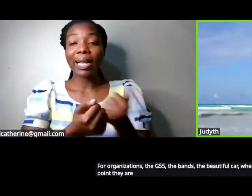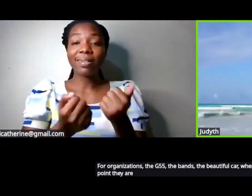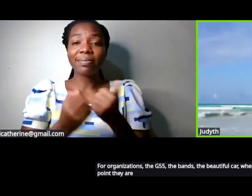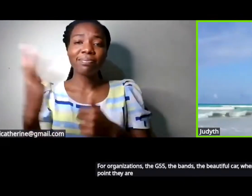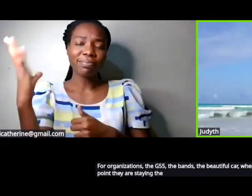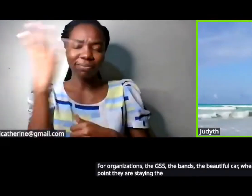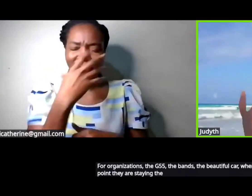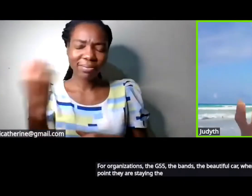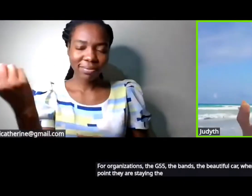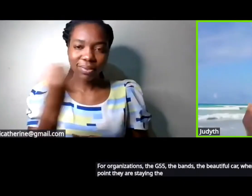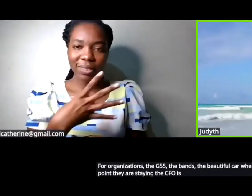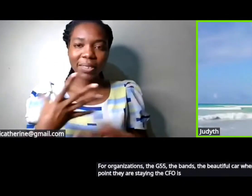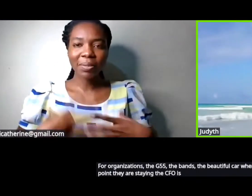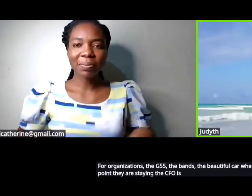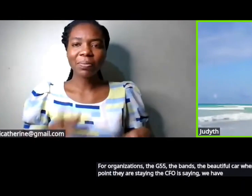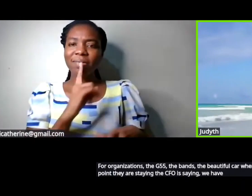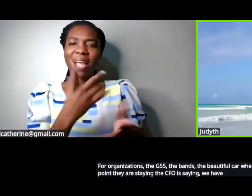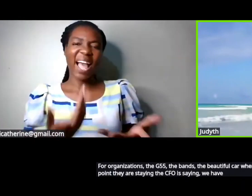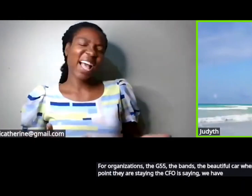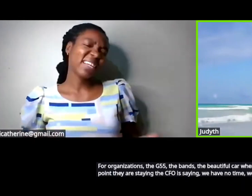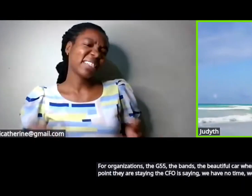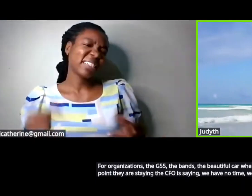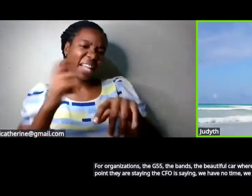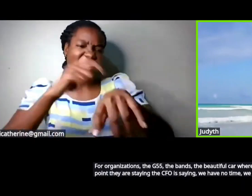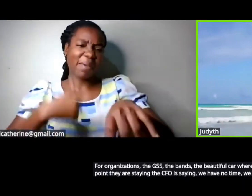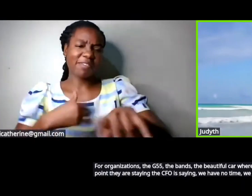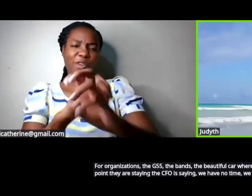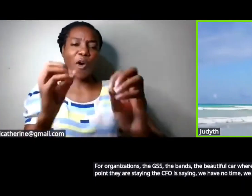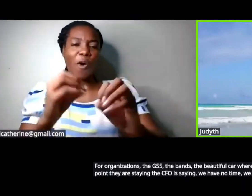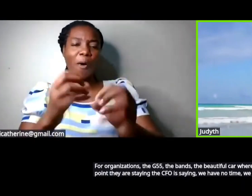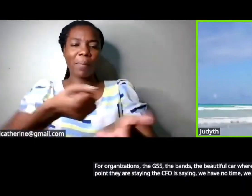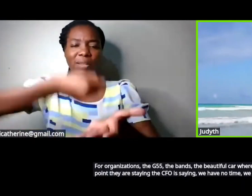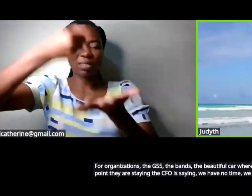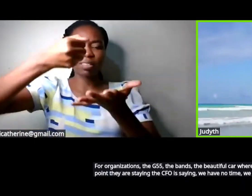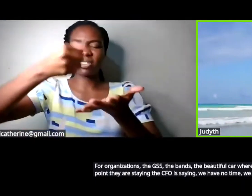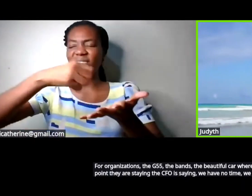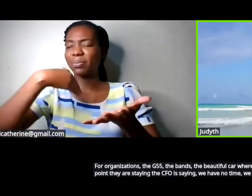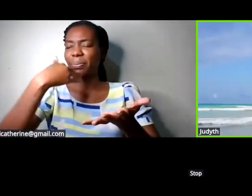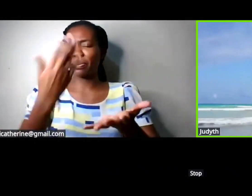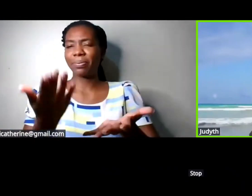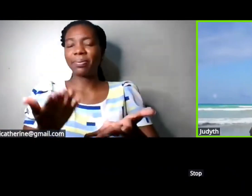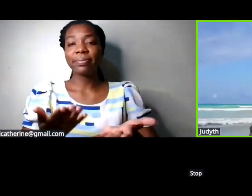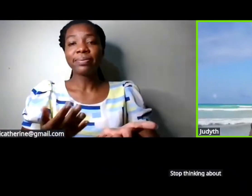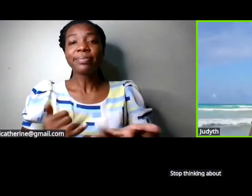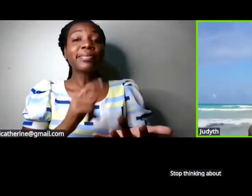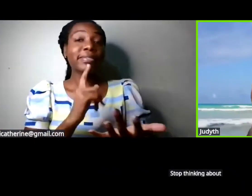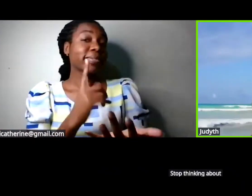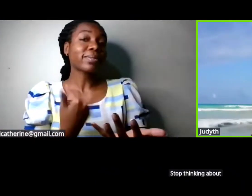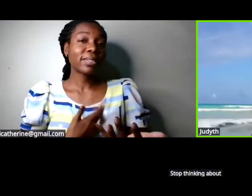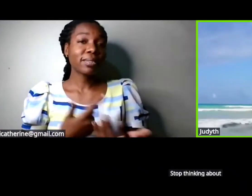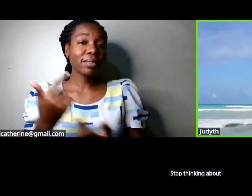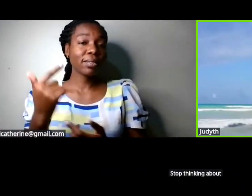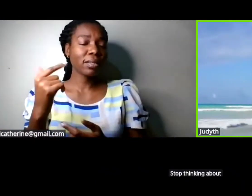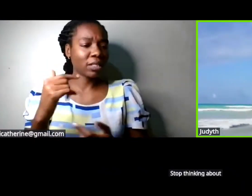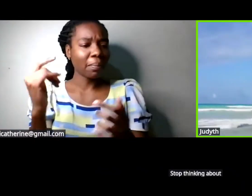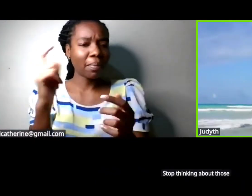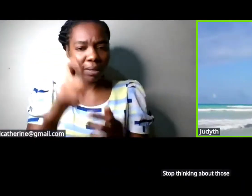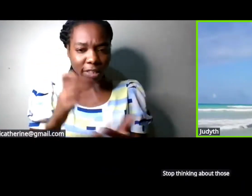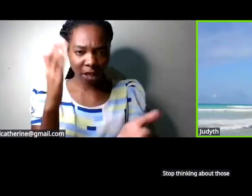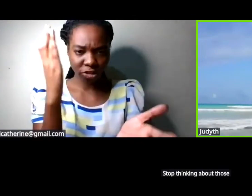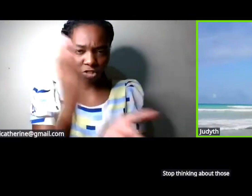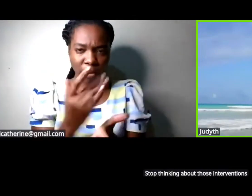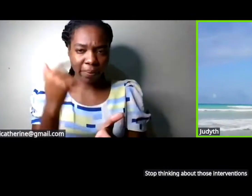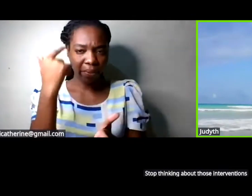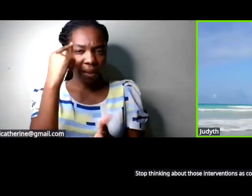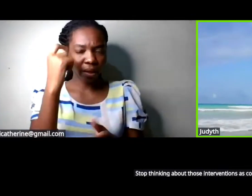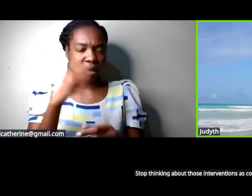CFO is saying, we have no time, we have no budgets. Stop thinking about those interventions as cost,